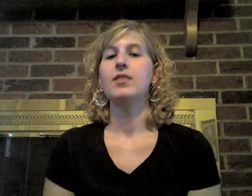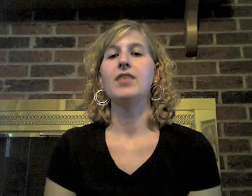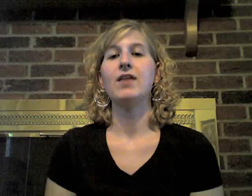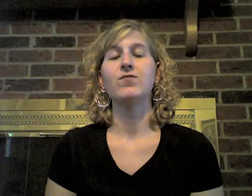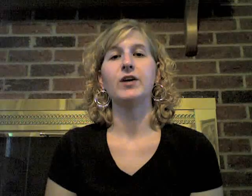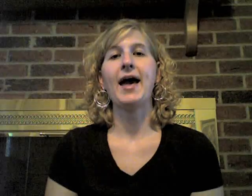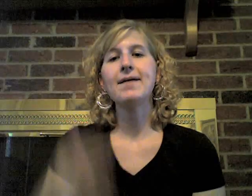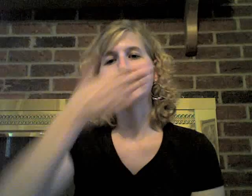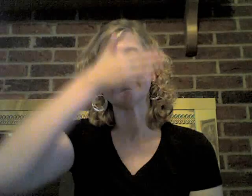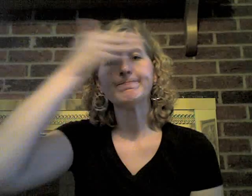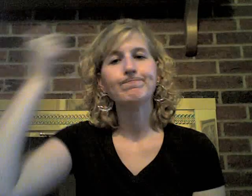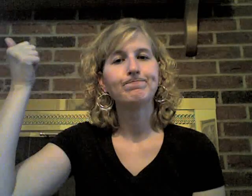Then forget.